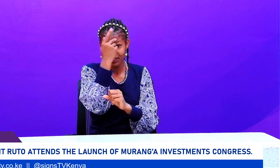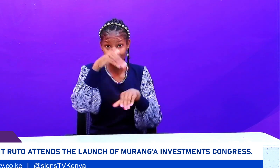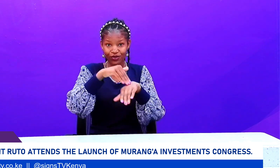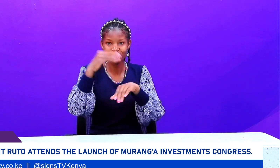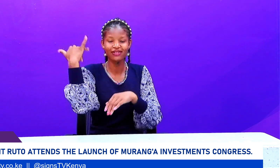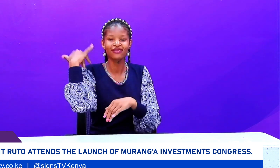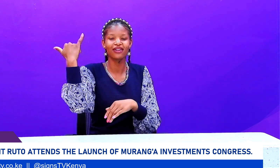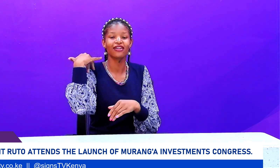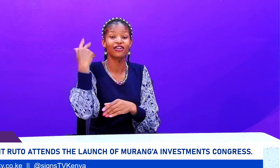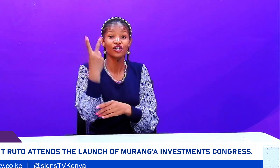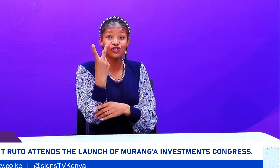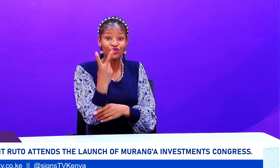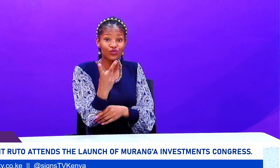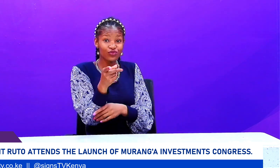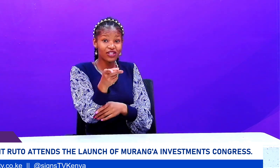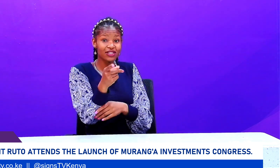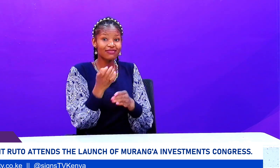Moving on,